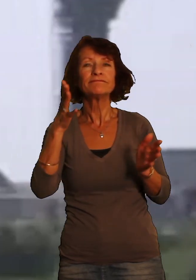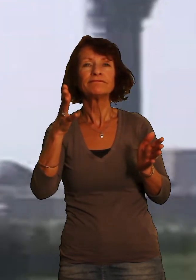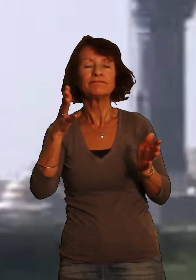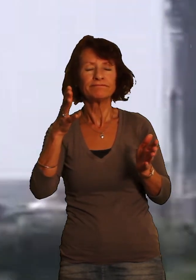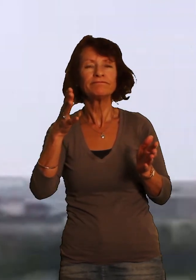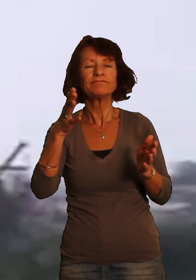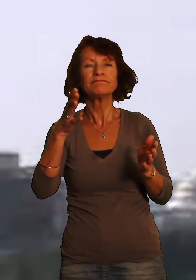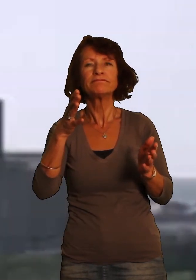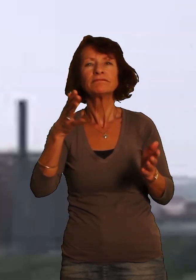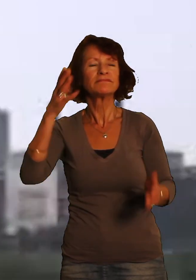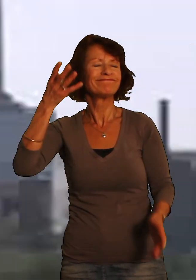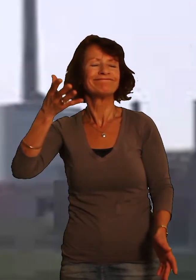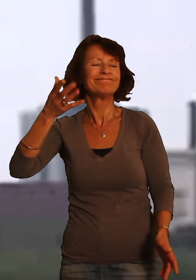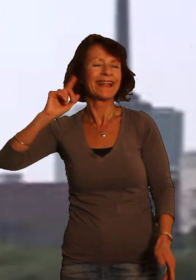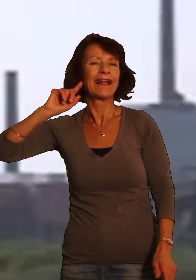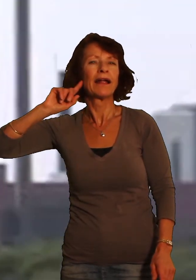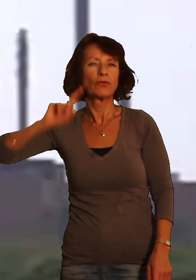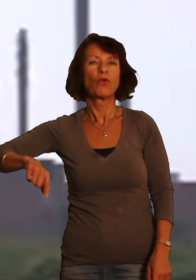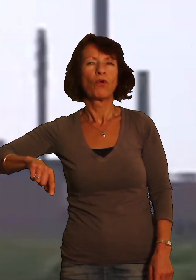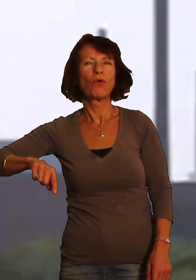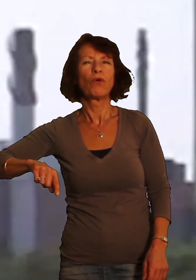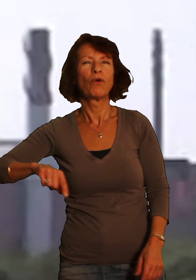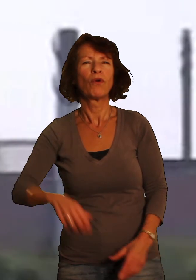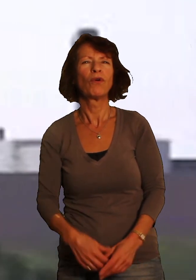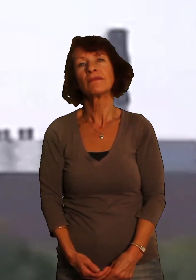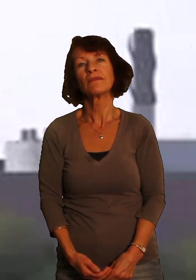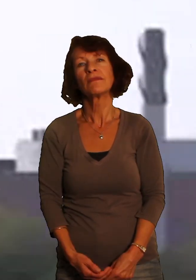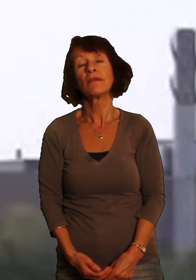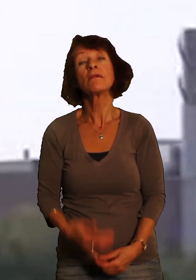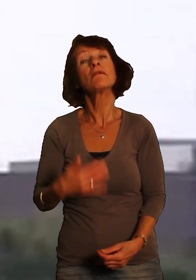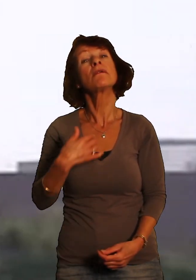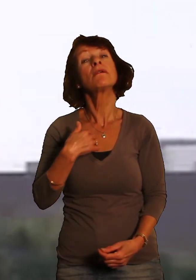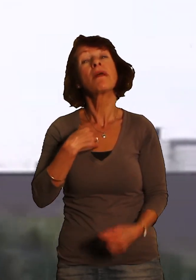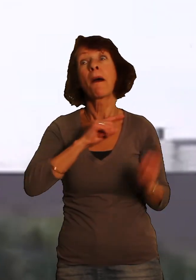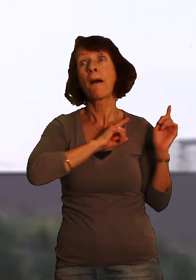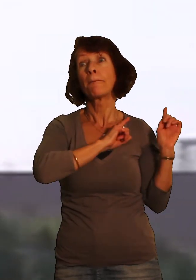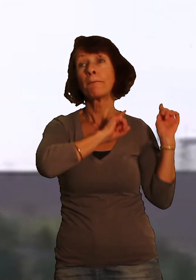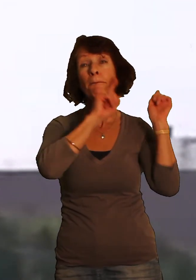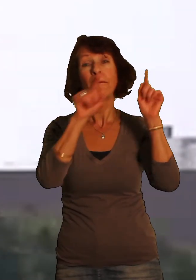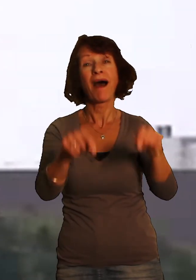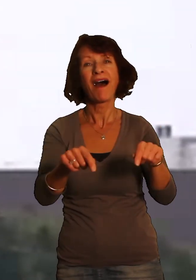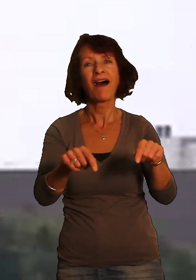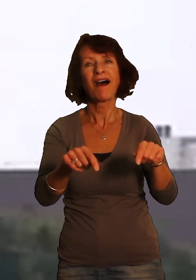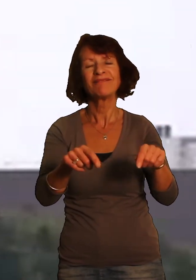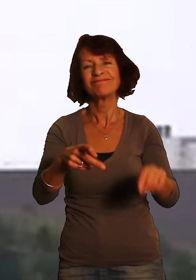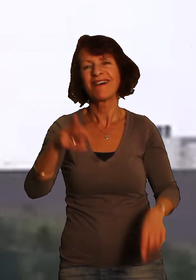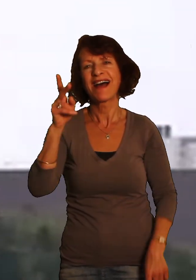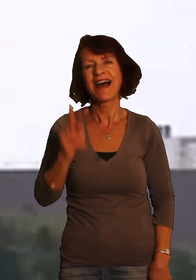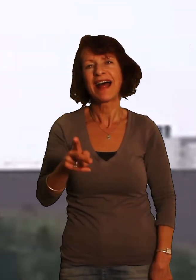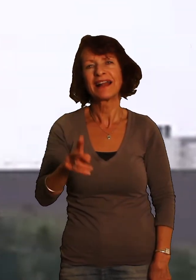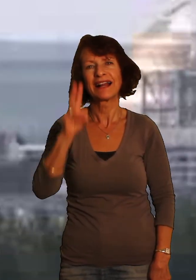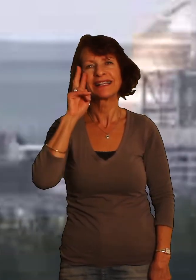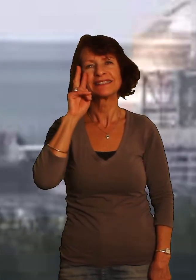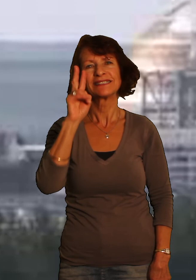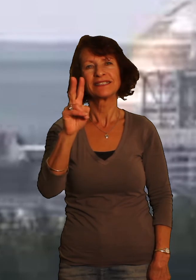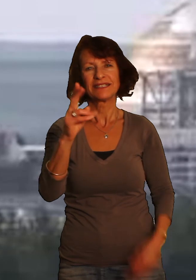reprocessing. Once all the fuel has been removed, the reactors and associated infrastructure will progressively be decommissioned to enable